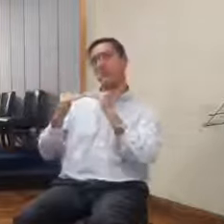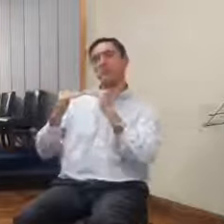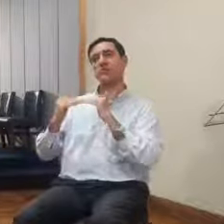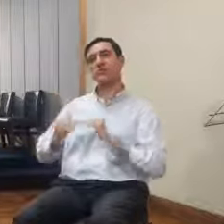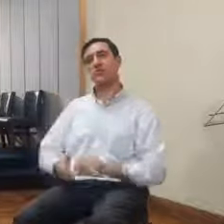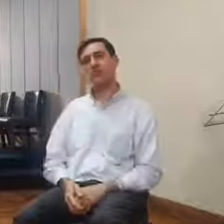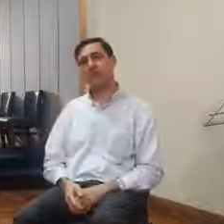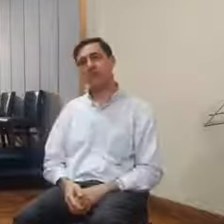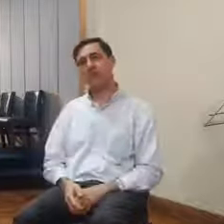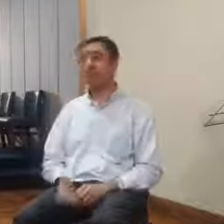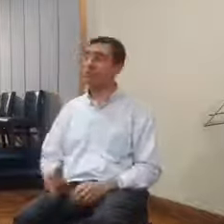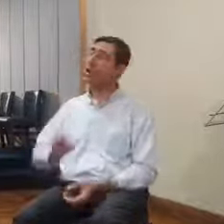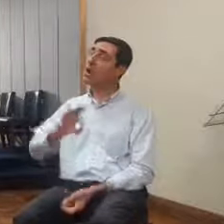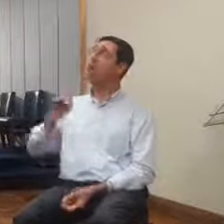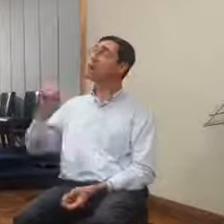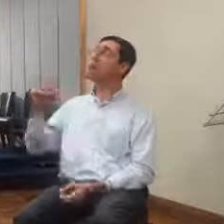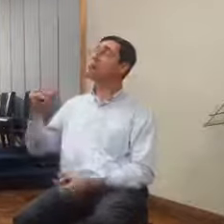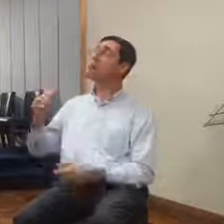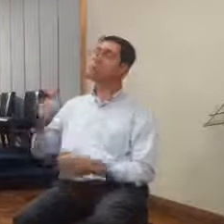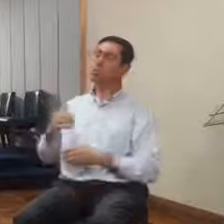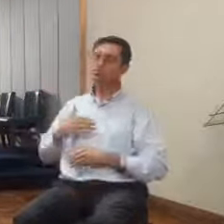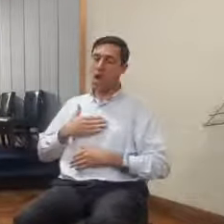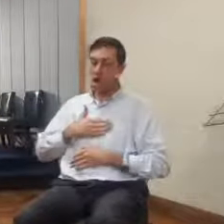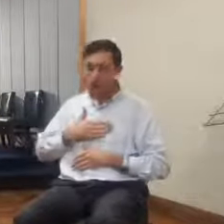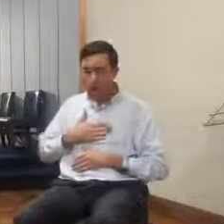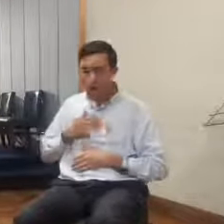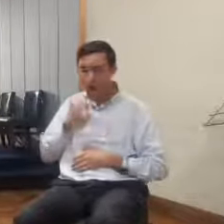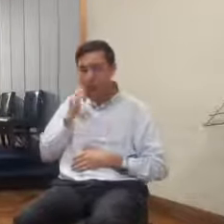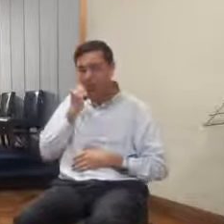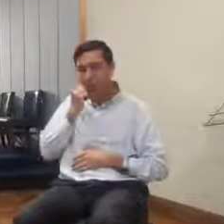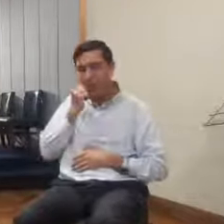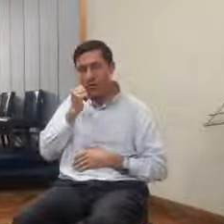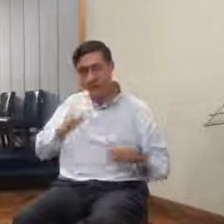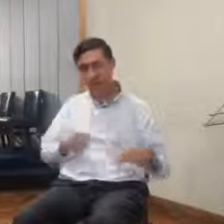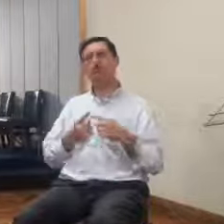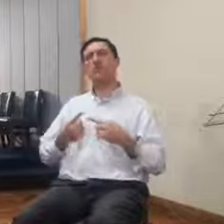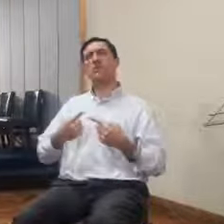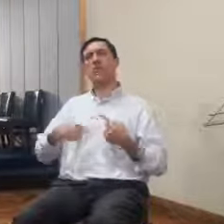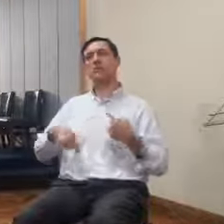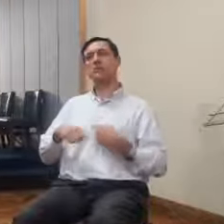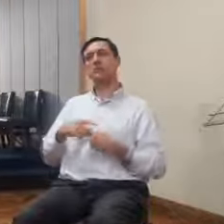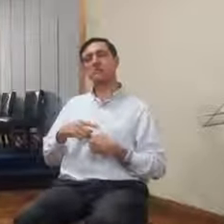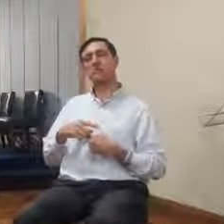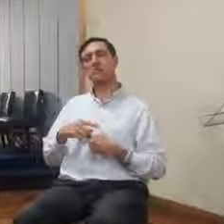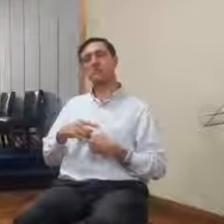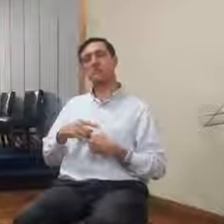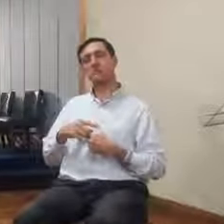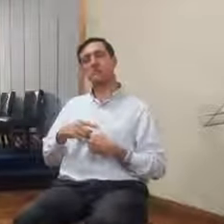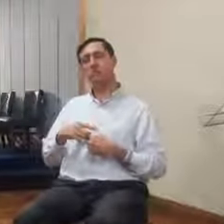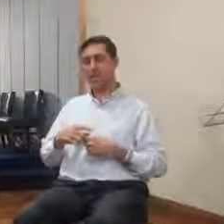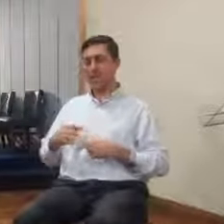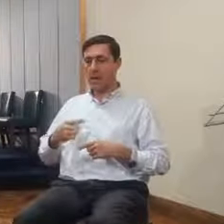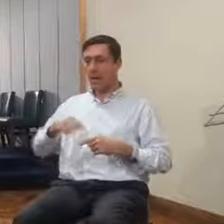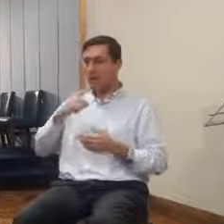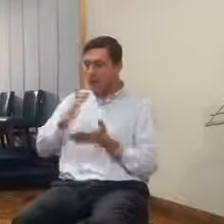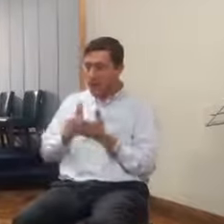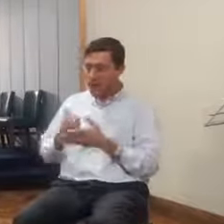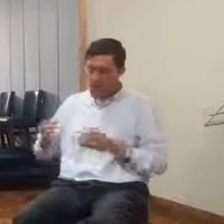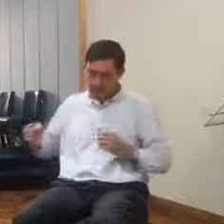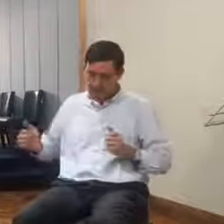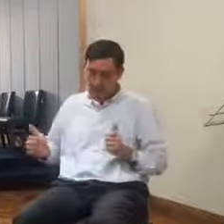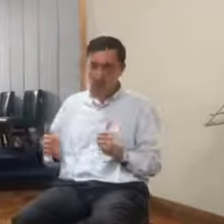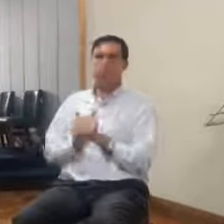our hearts, confirm our faith, as those who truly fear Him and hope in His mercy,